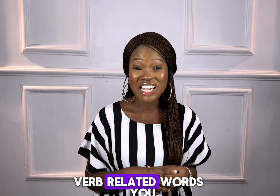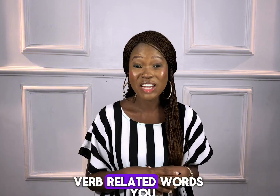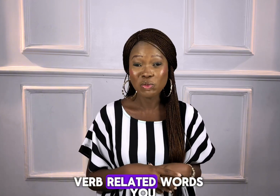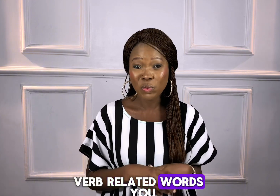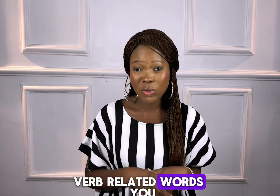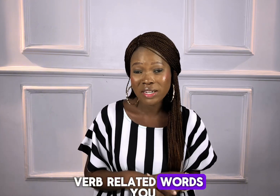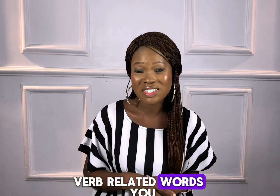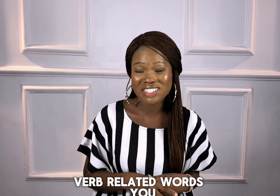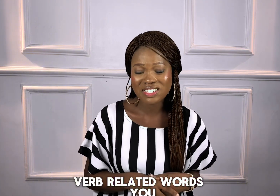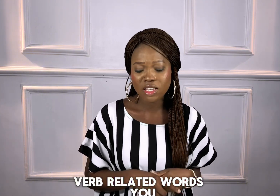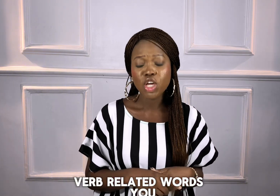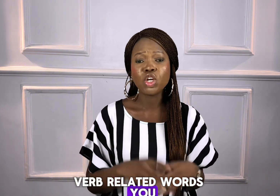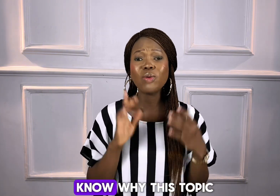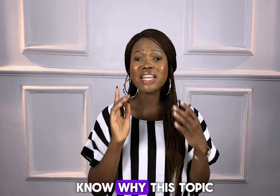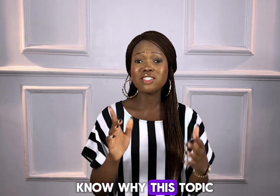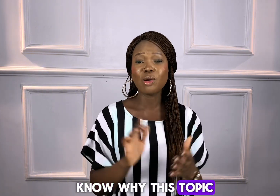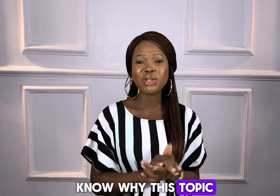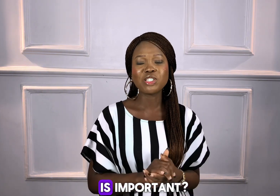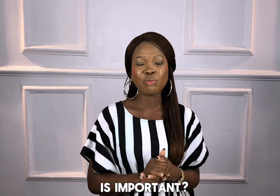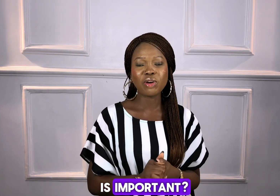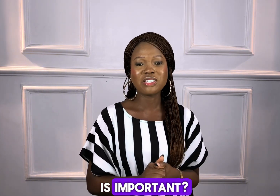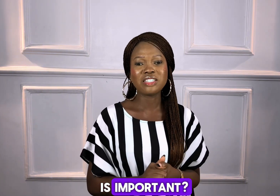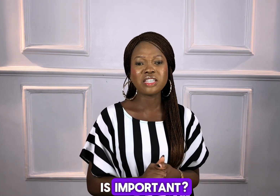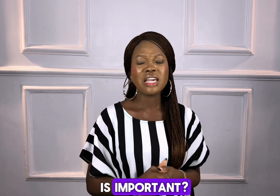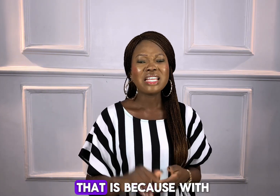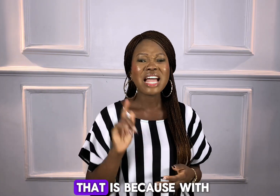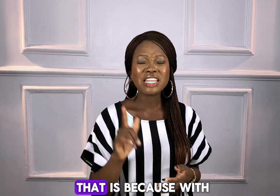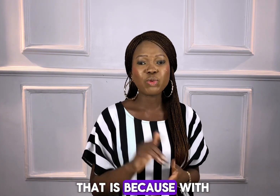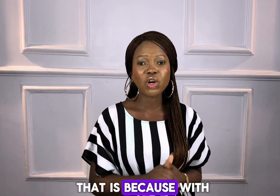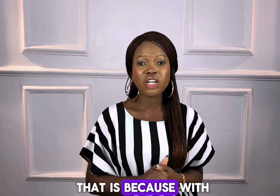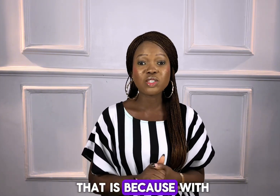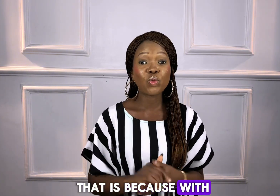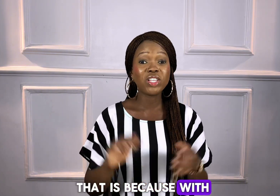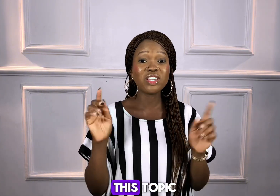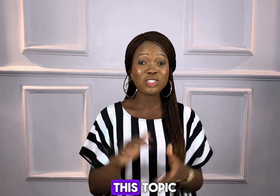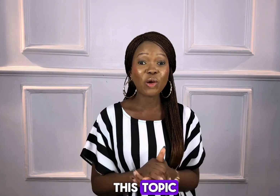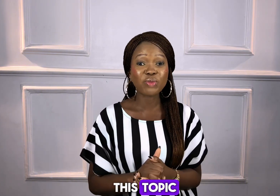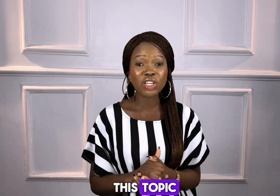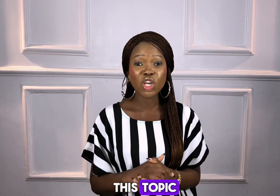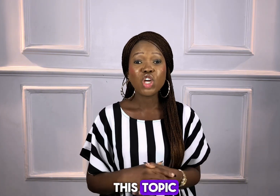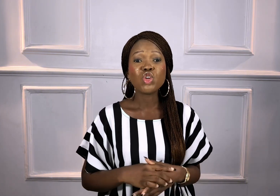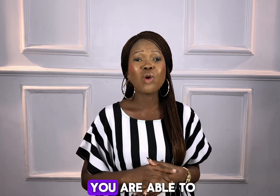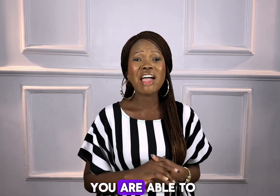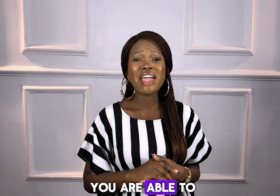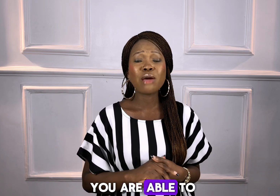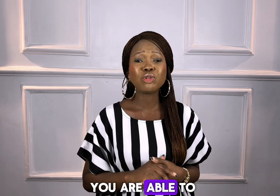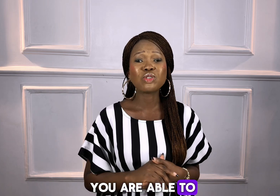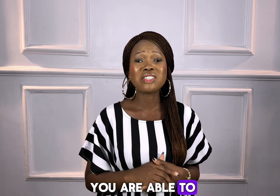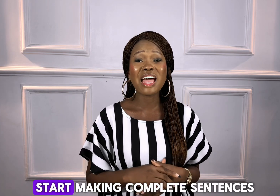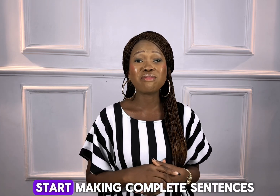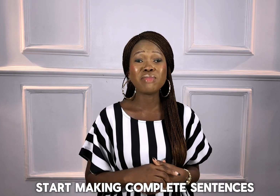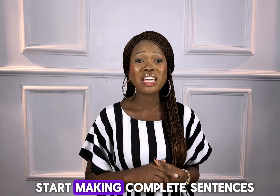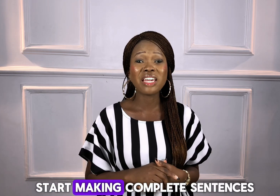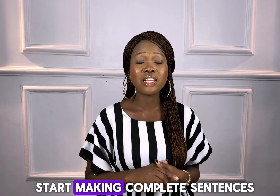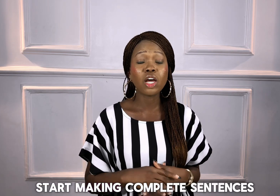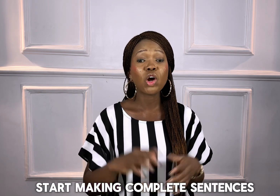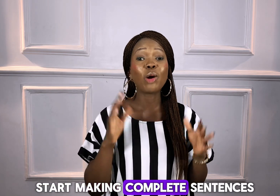Verb-related words. You know why this topic is important? That is because with this topic, you are able to start making